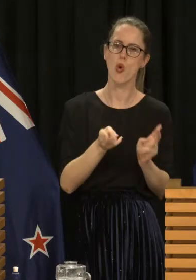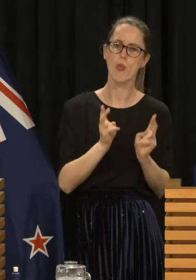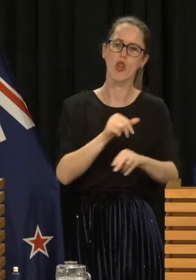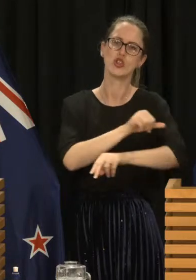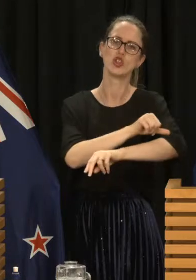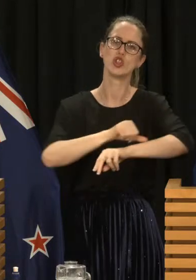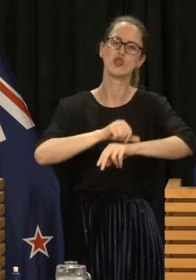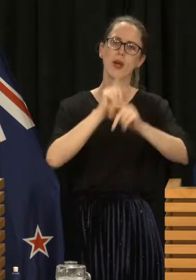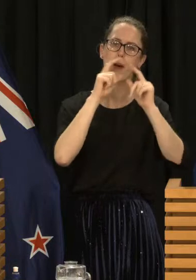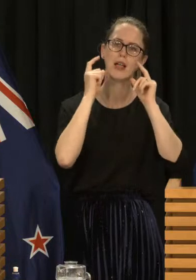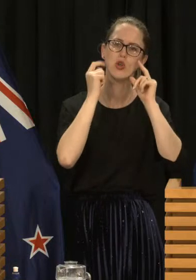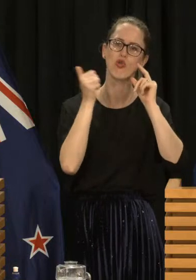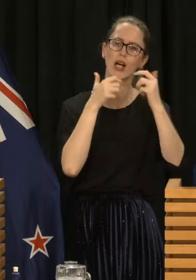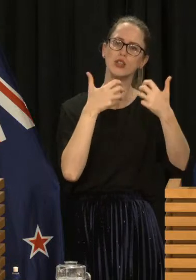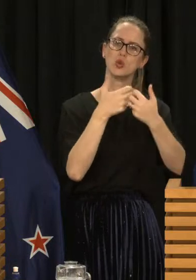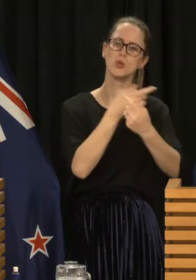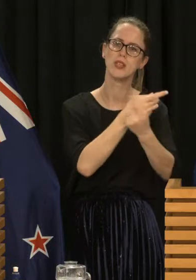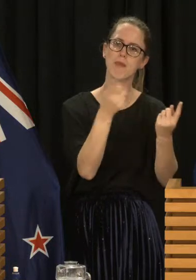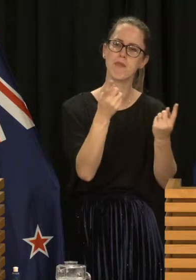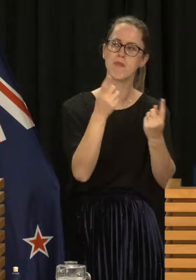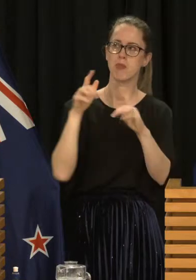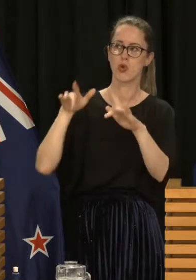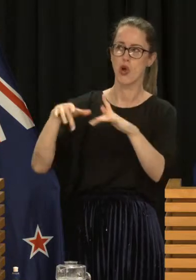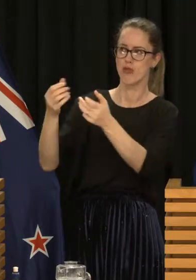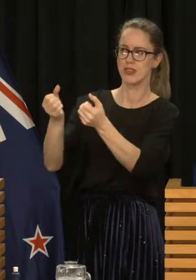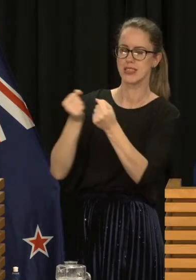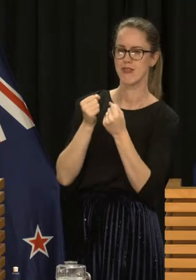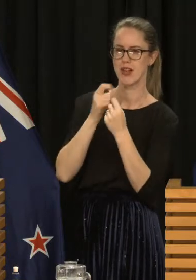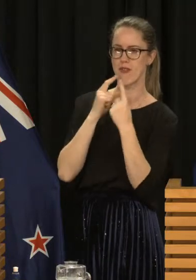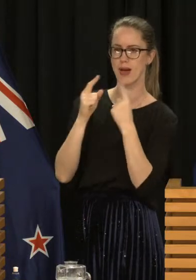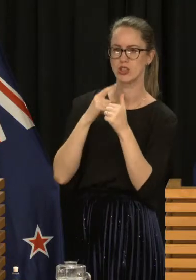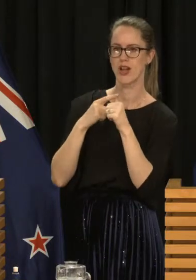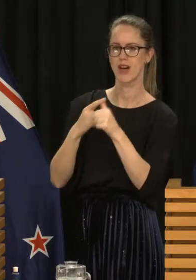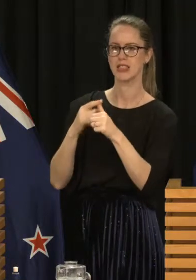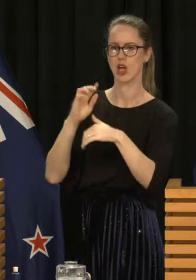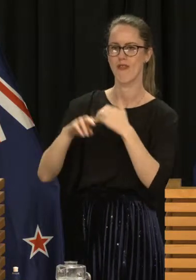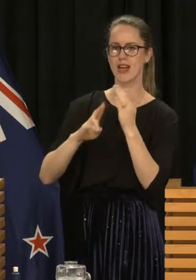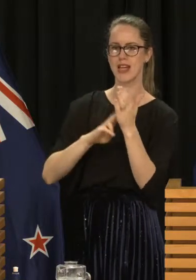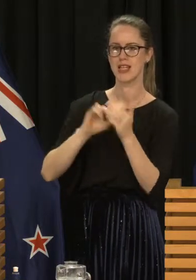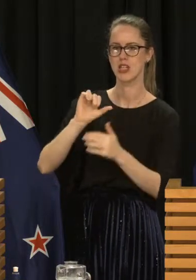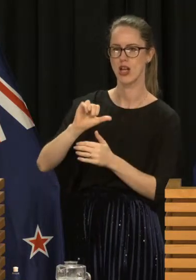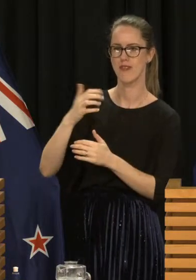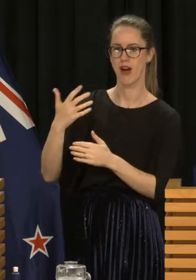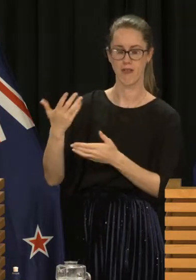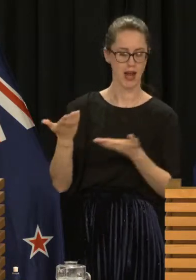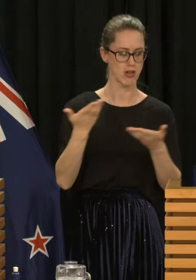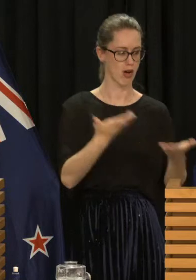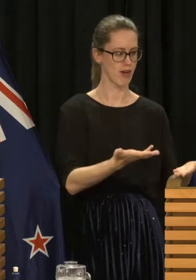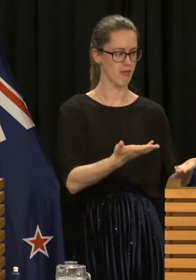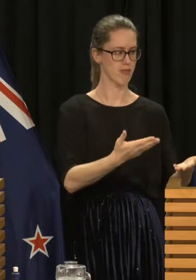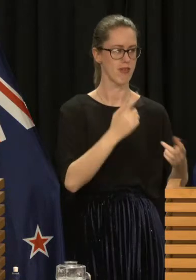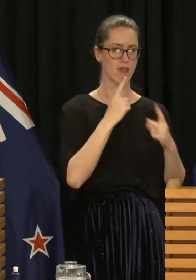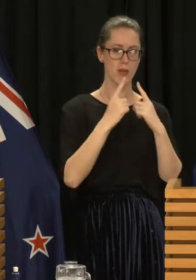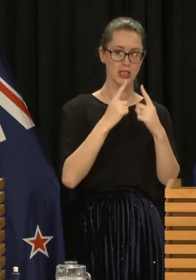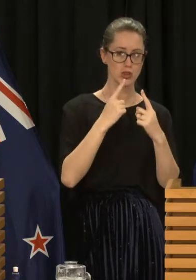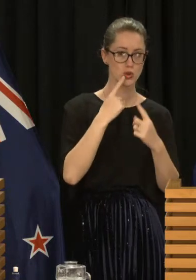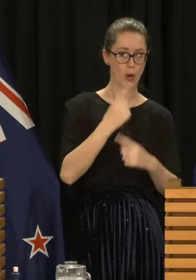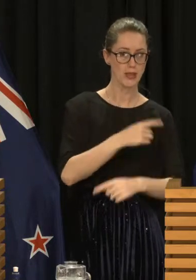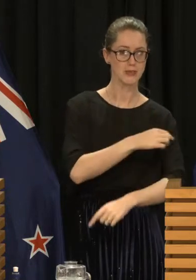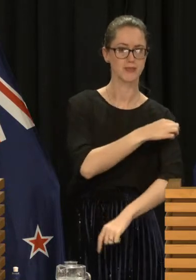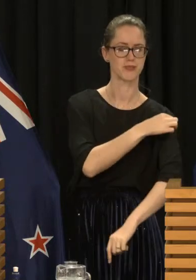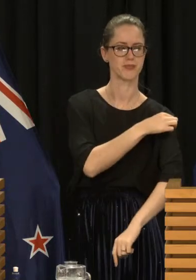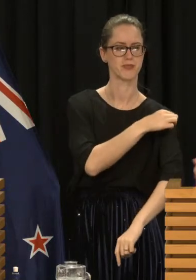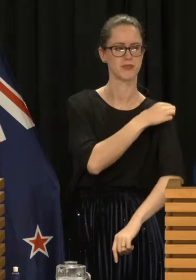are the most appropriate for use in those facilities. I have not yet received the advice on N95 masks, so I'll ask Dr. McElnay whether she wants to comment on